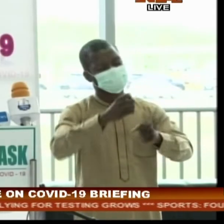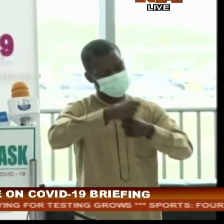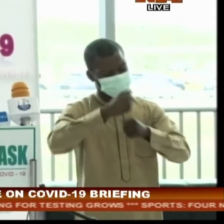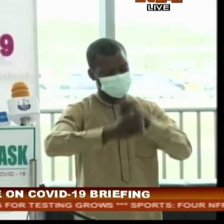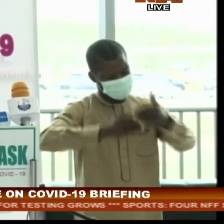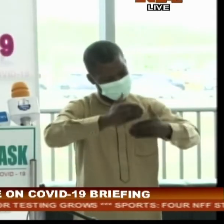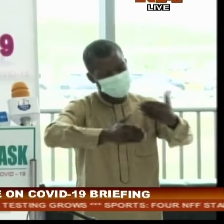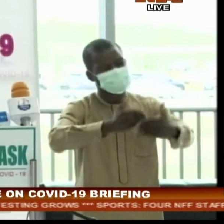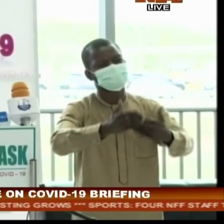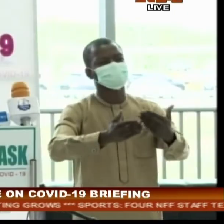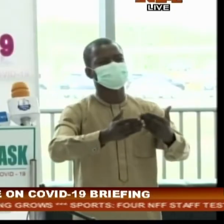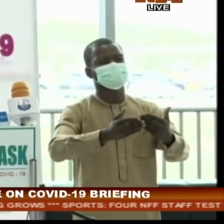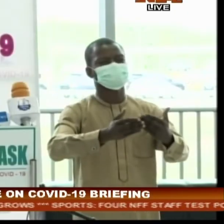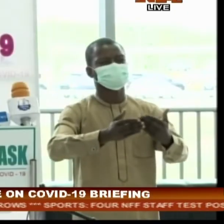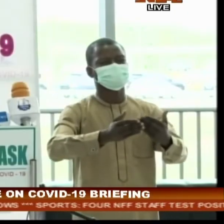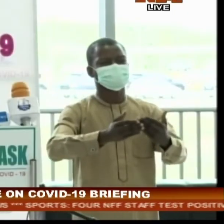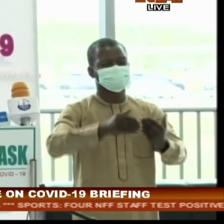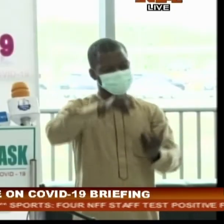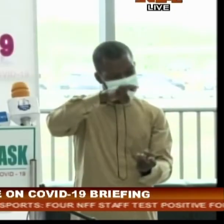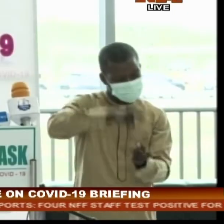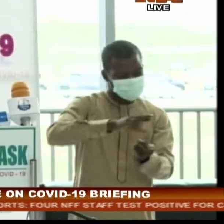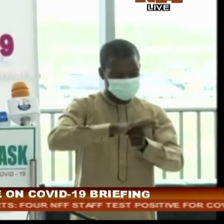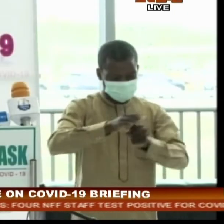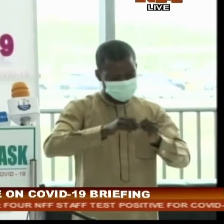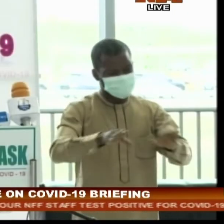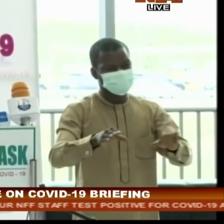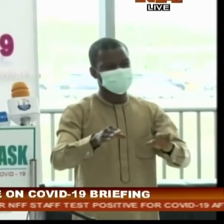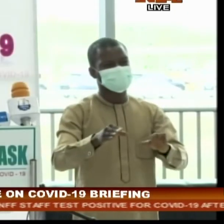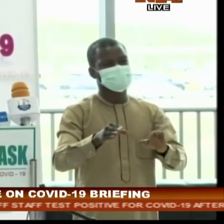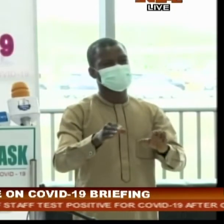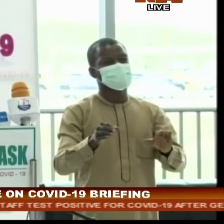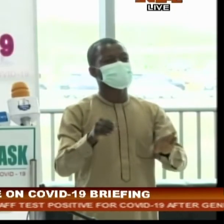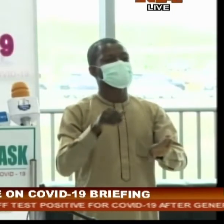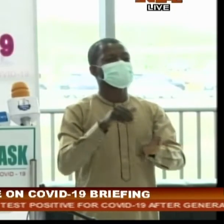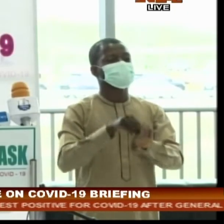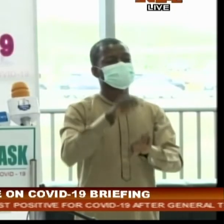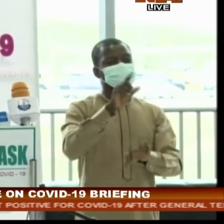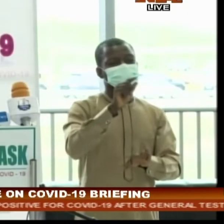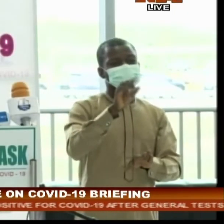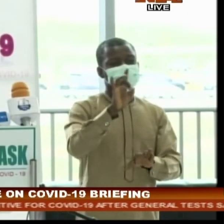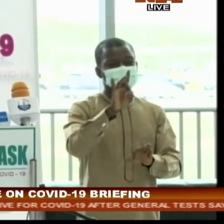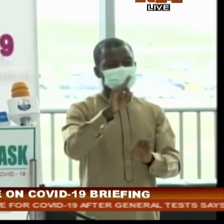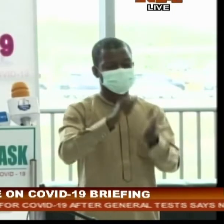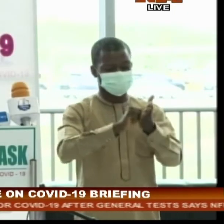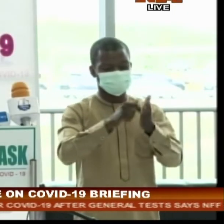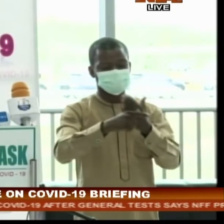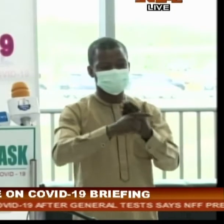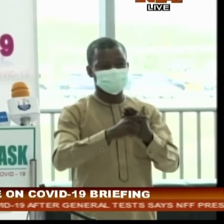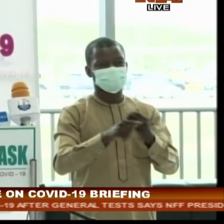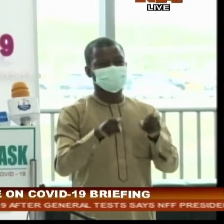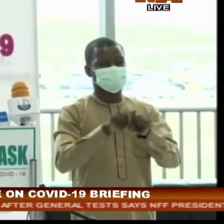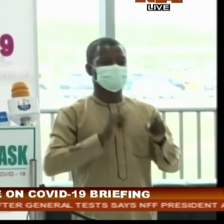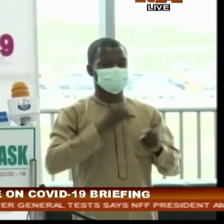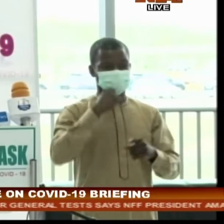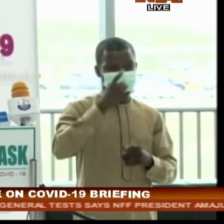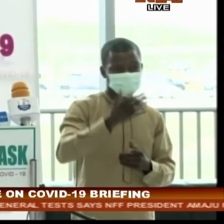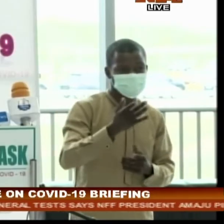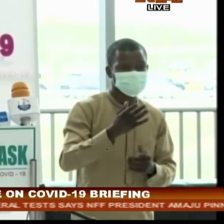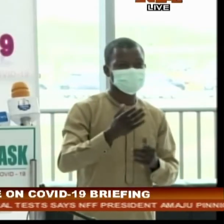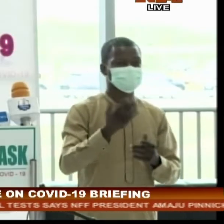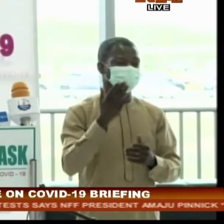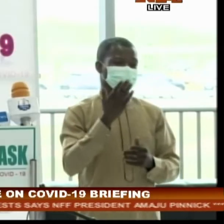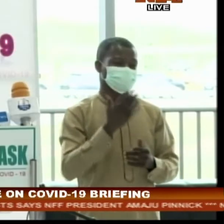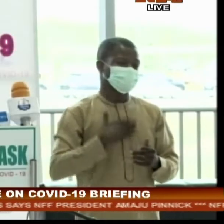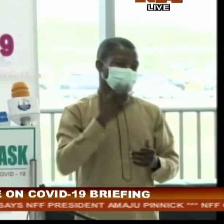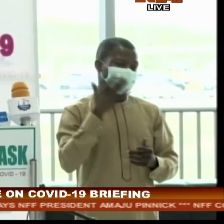vaccine. As of 28th August 2020, like I have said in my previous briefings, a